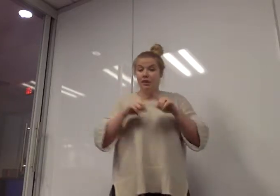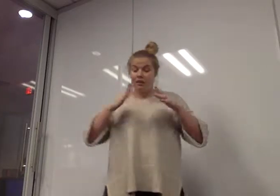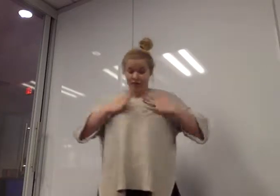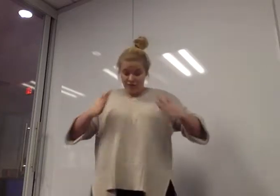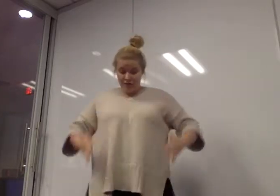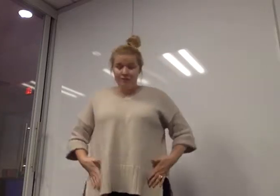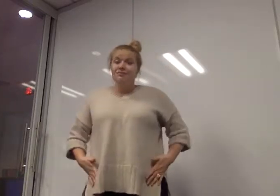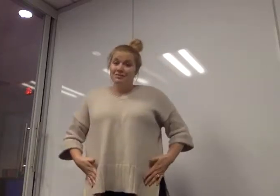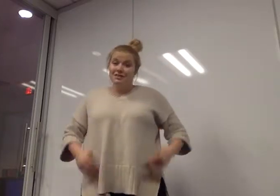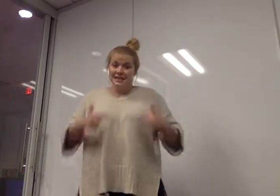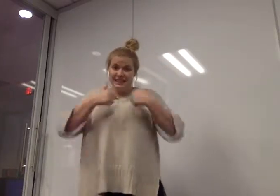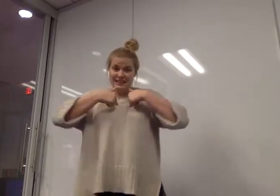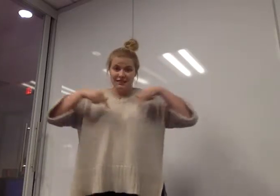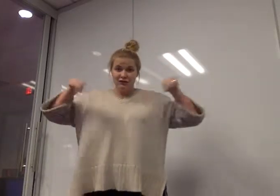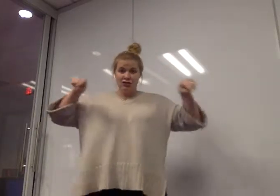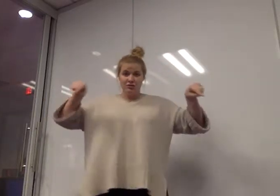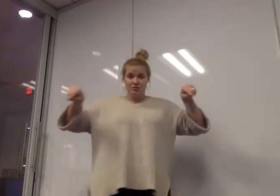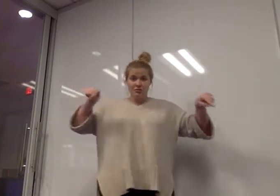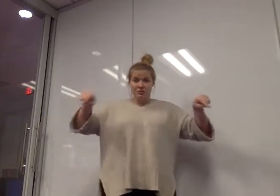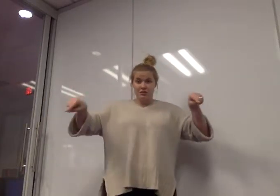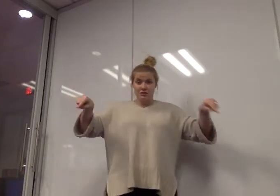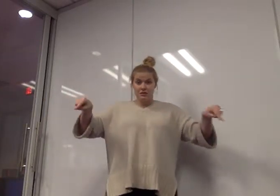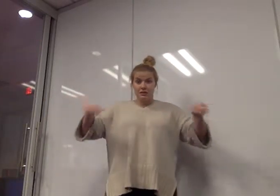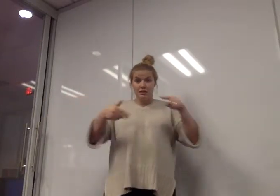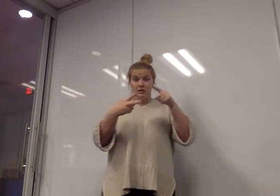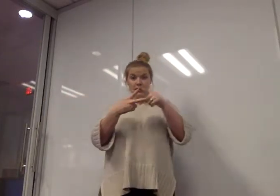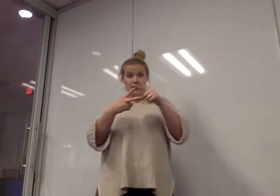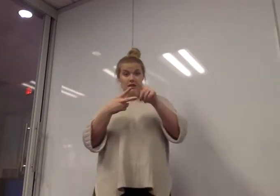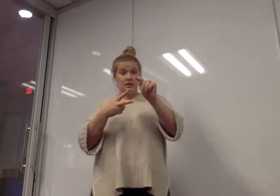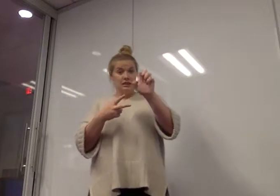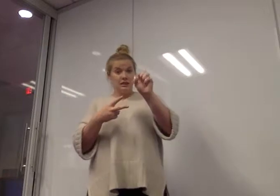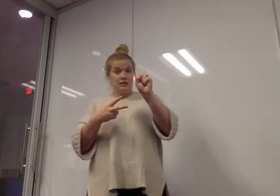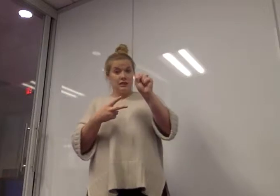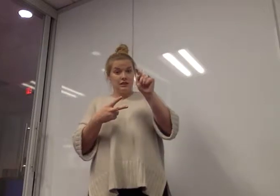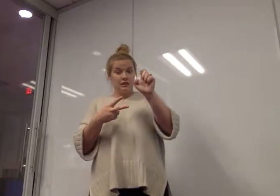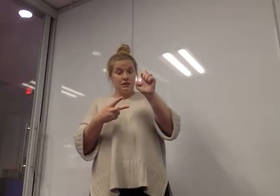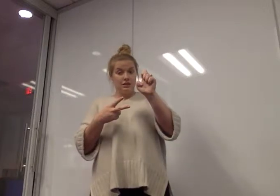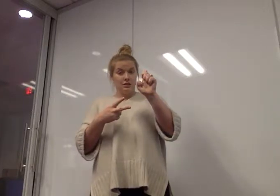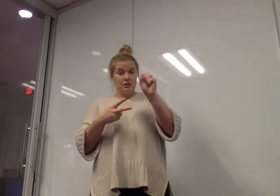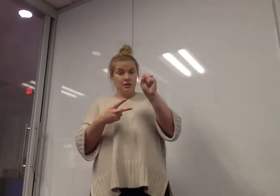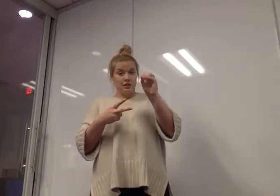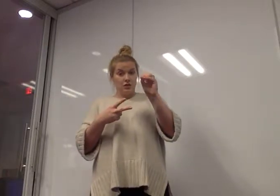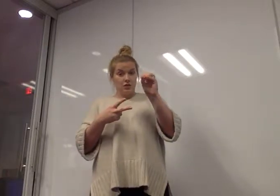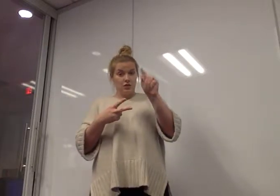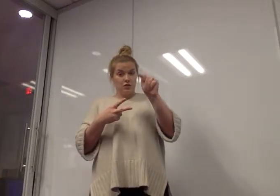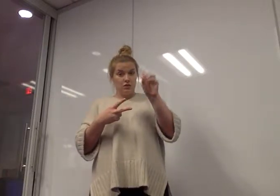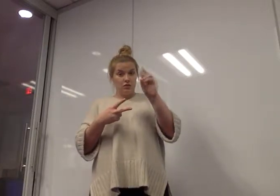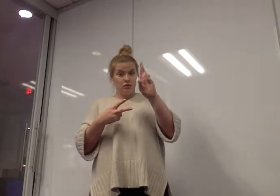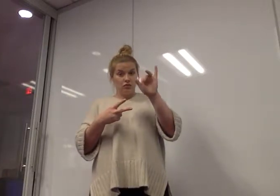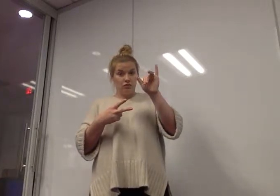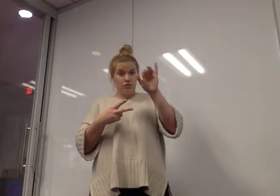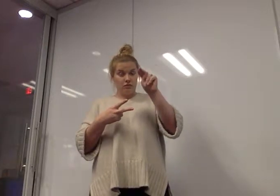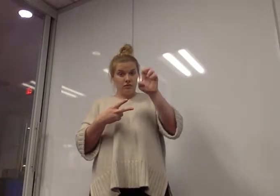on two key hormones, testosterone, which is the dominance hormone, and cortisol, which is the stress